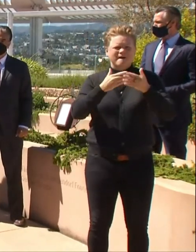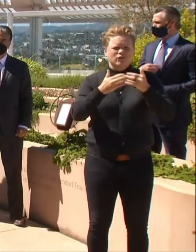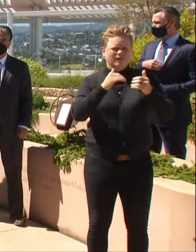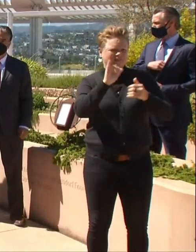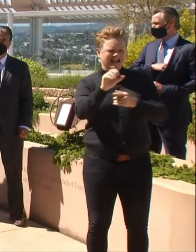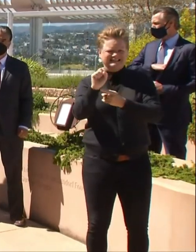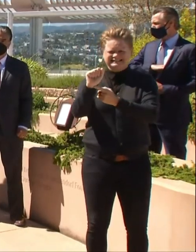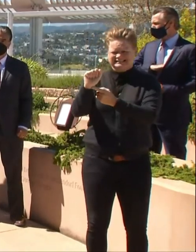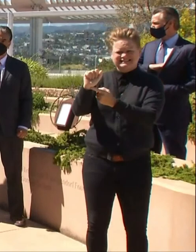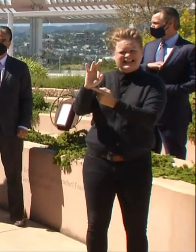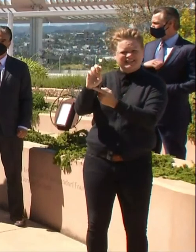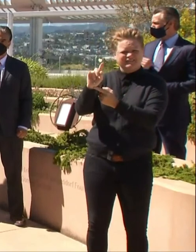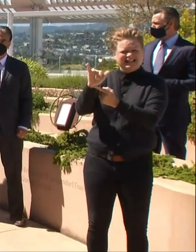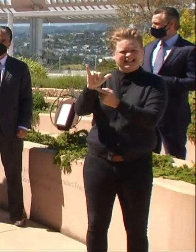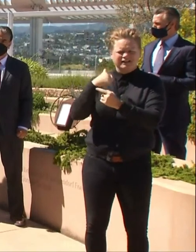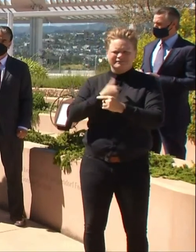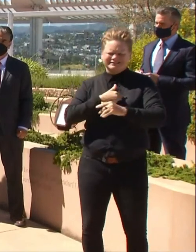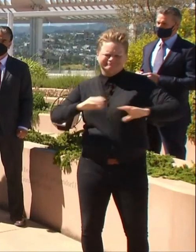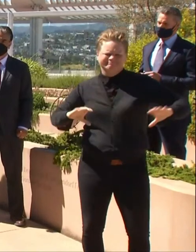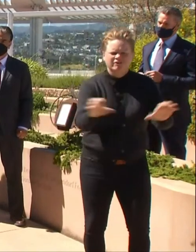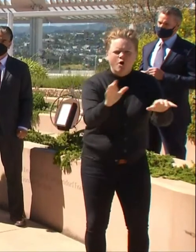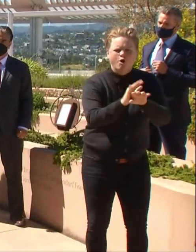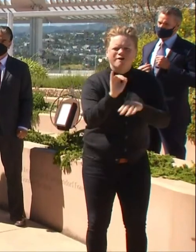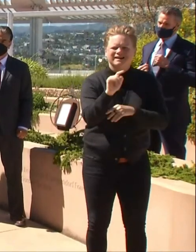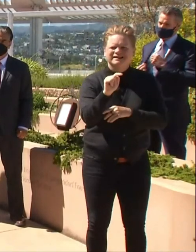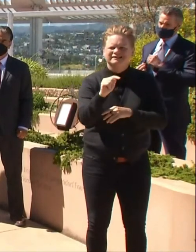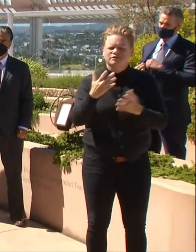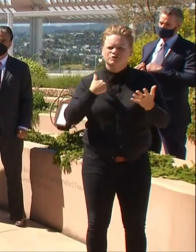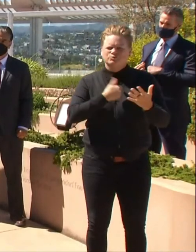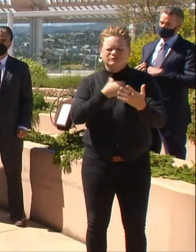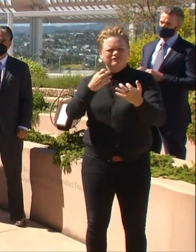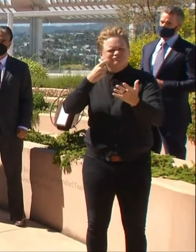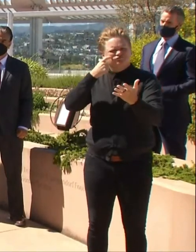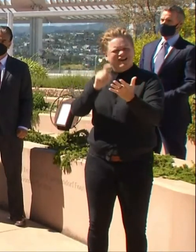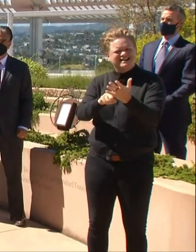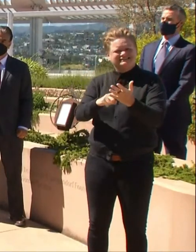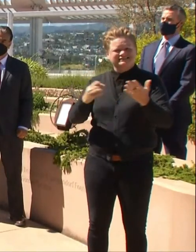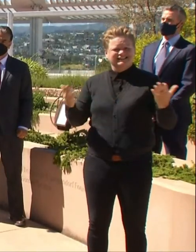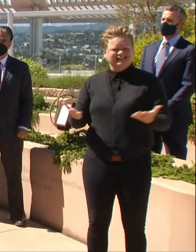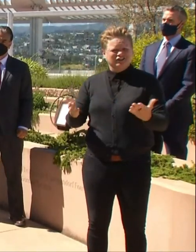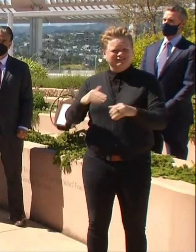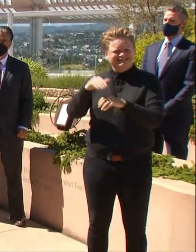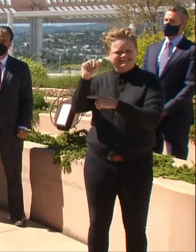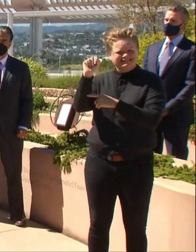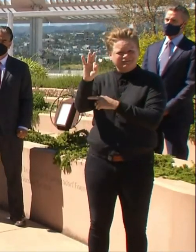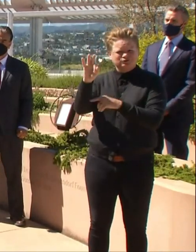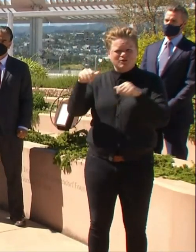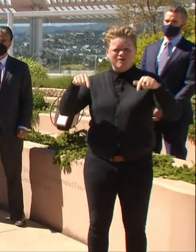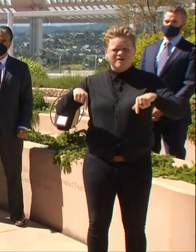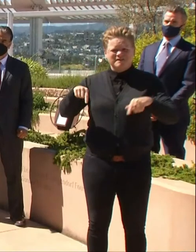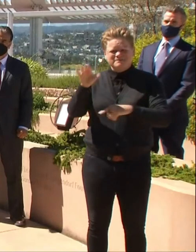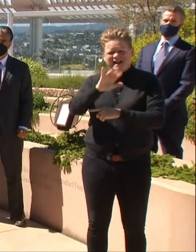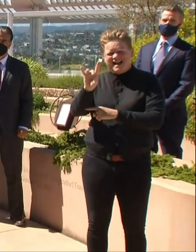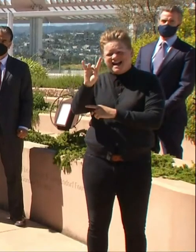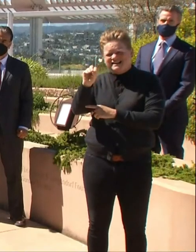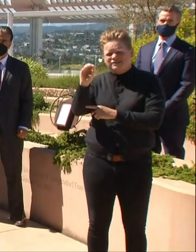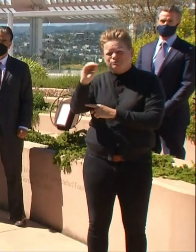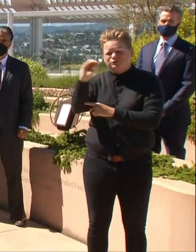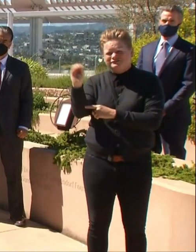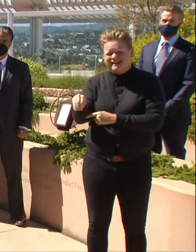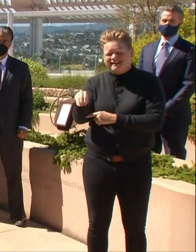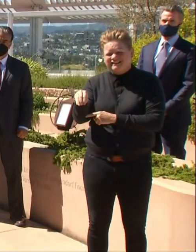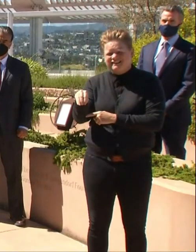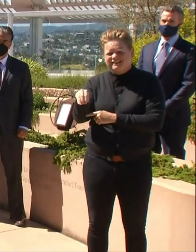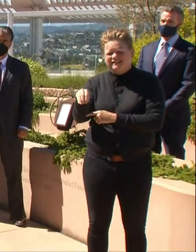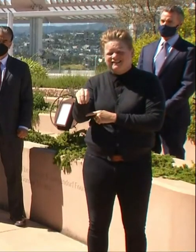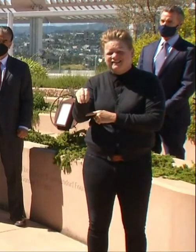a result of this work, we're seeing in San Francisco alone, we're at about 80% of San Franciscans who